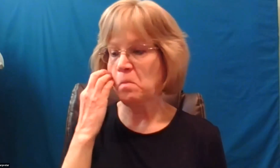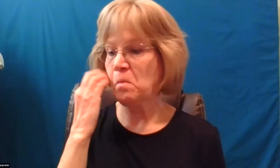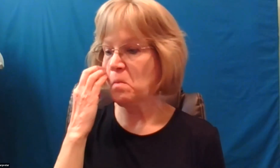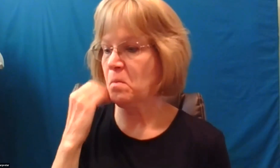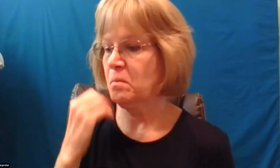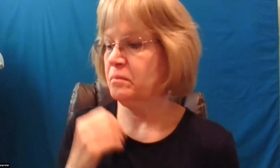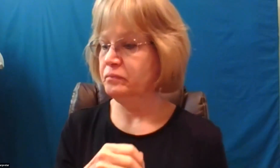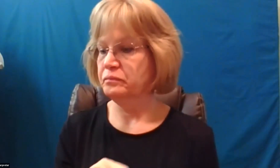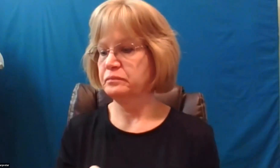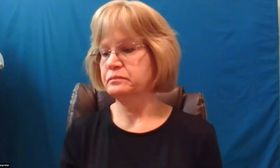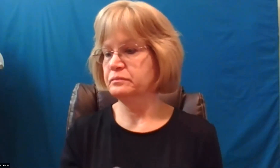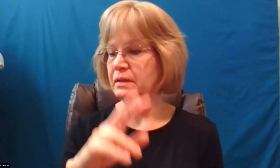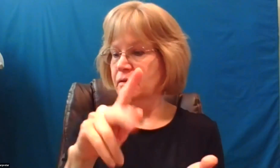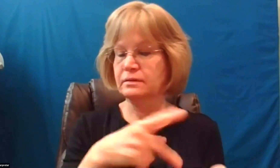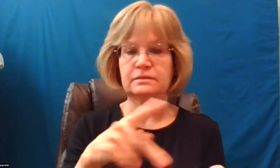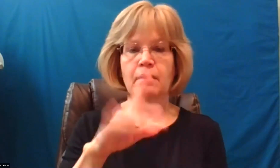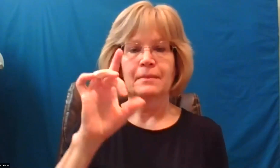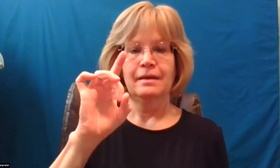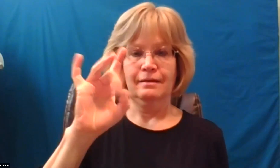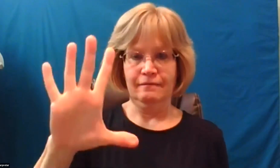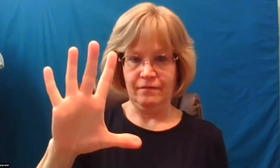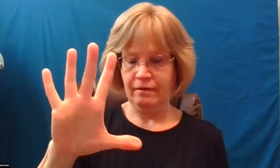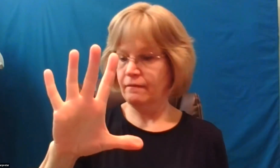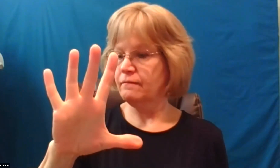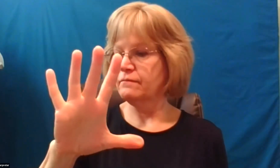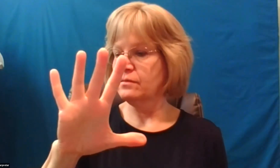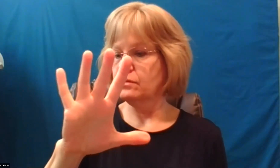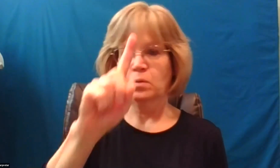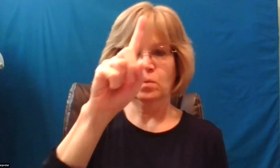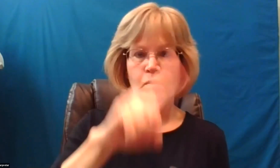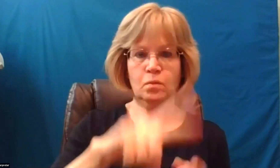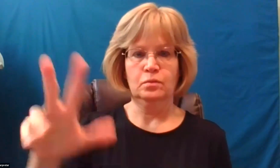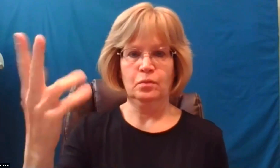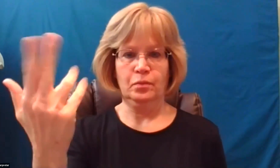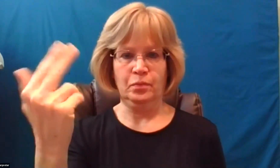Our Old Testament lesson for this morning is from Psalm 85.